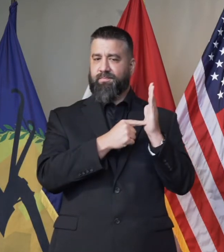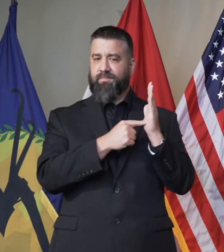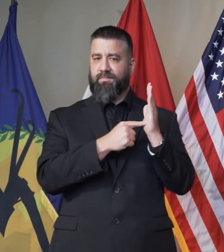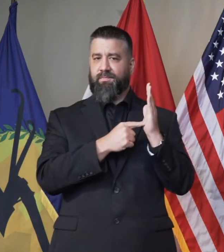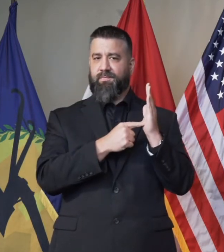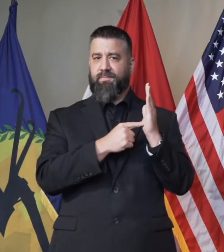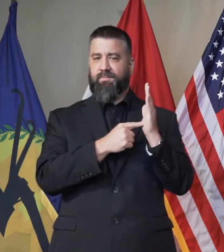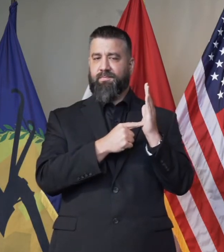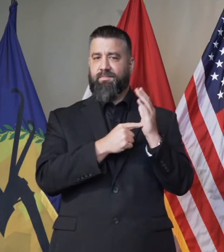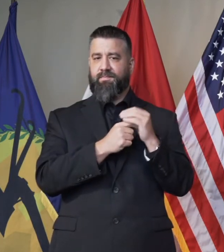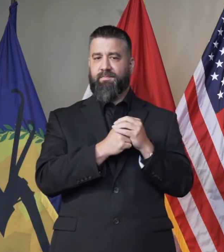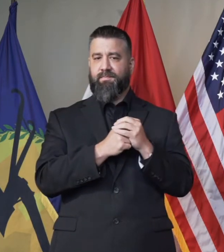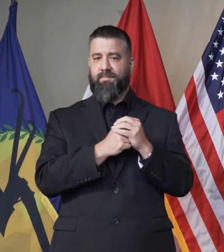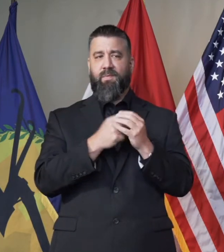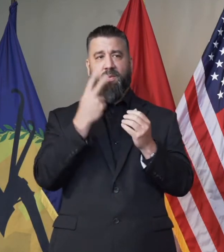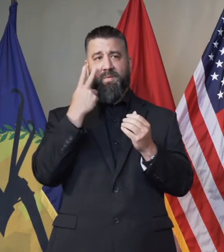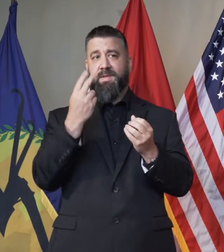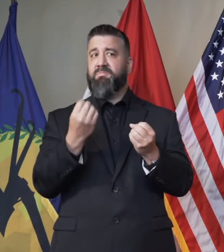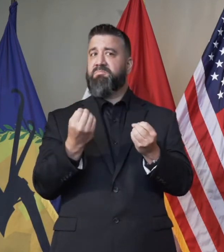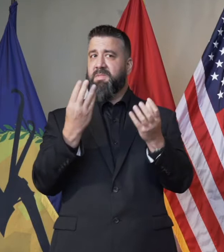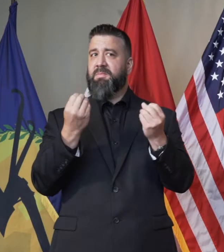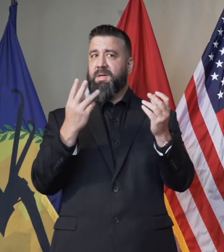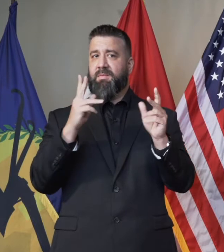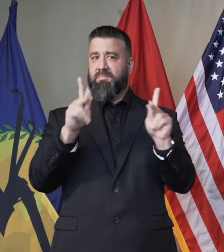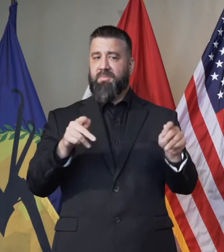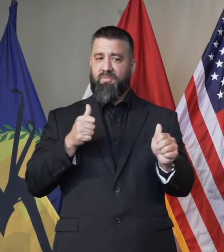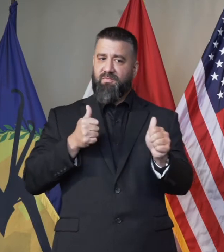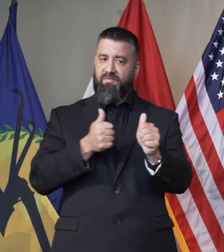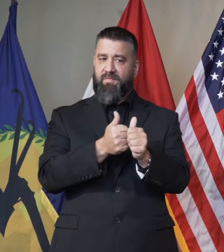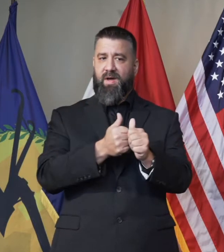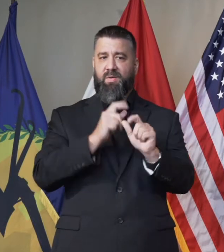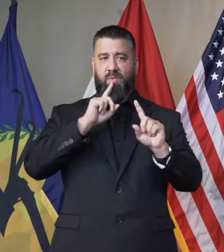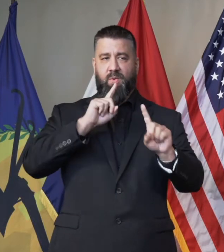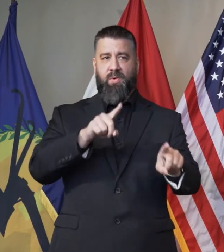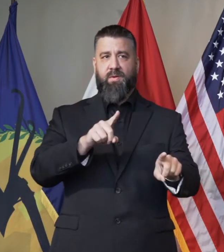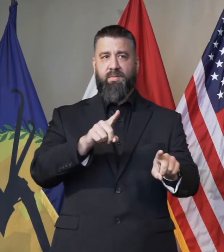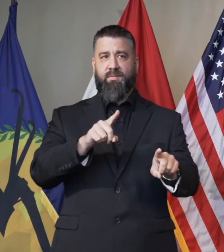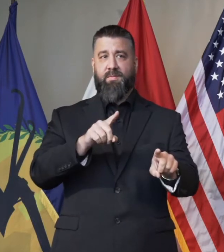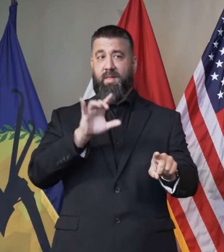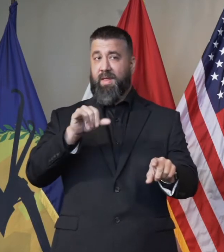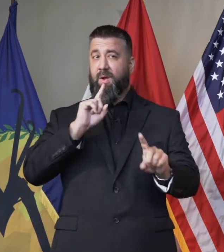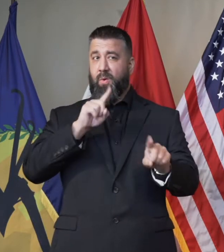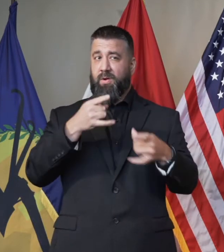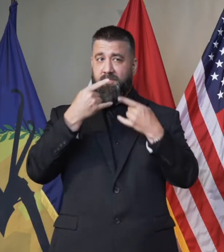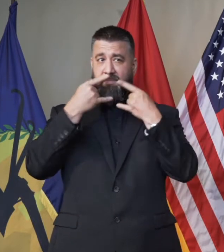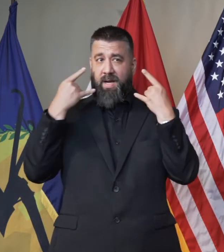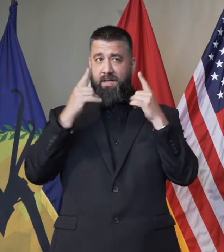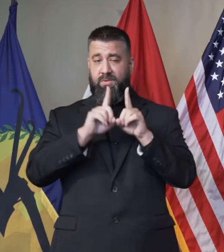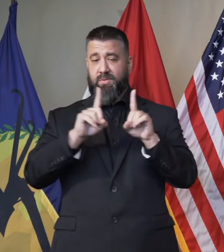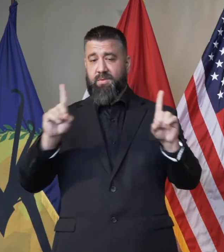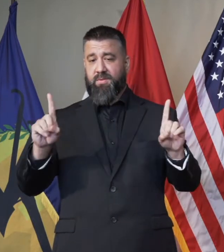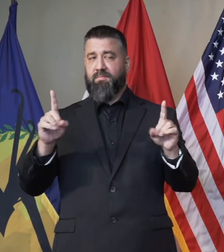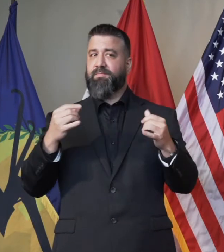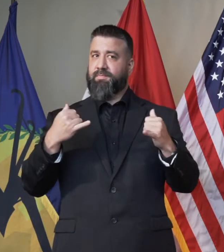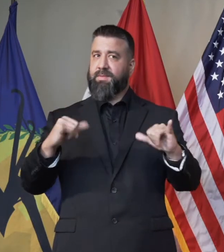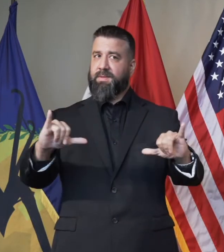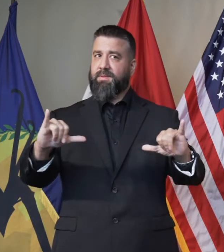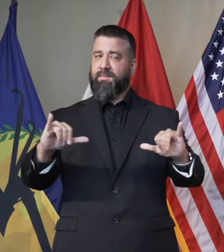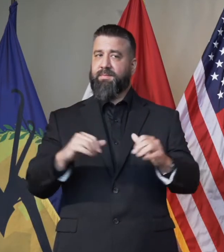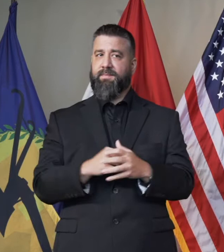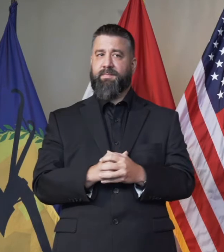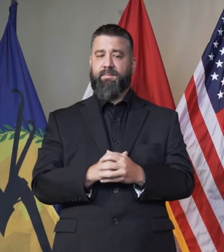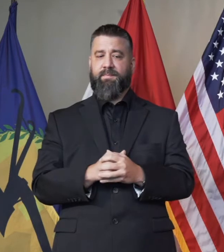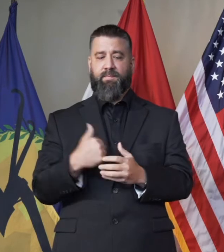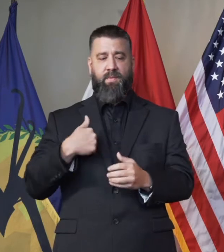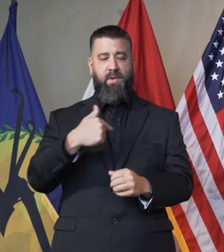seen a strong and growing compliance with that order, which remains in effect. Our businesses have